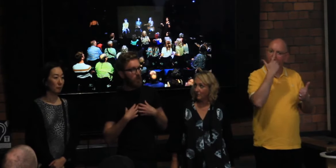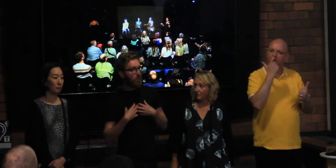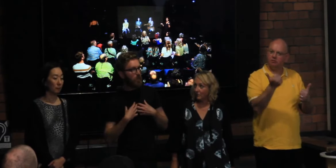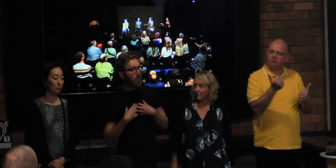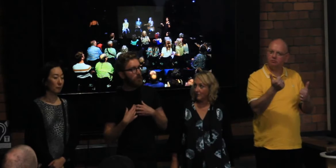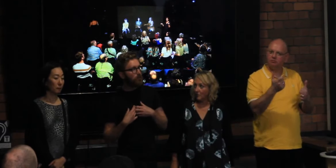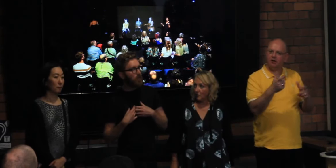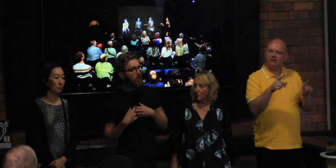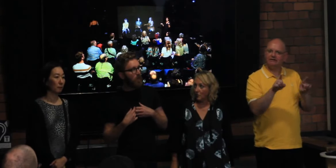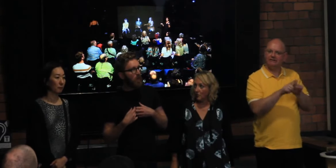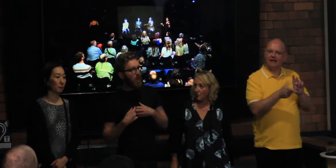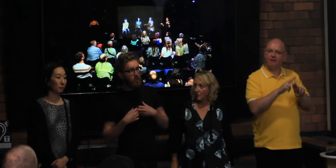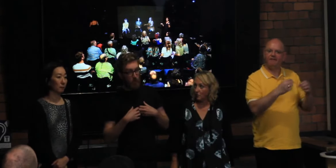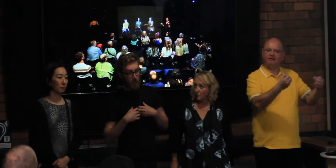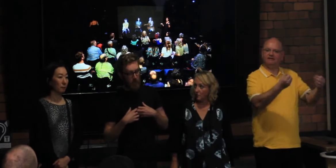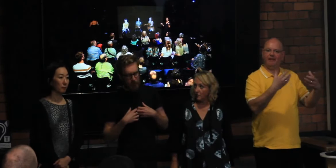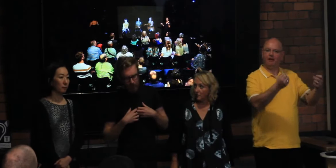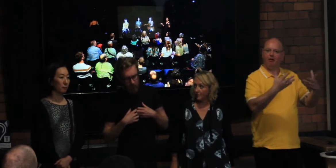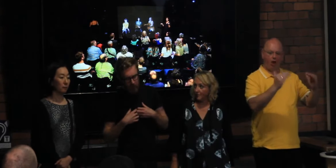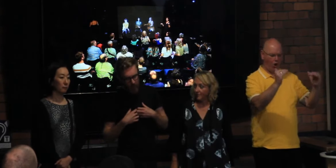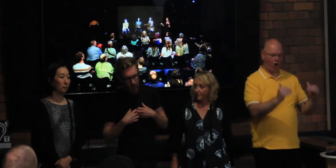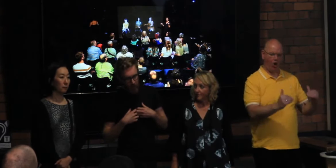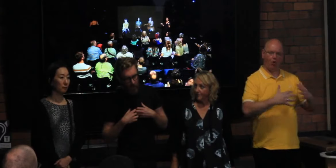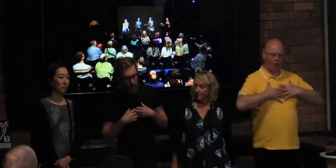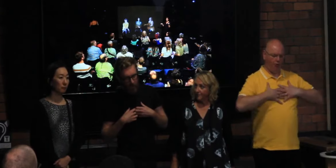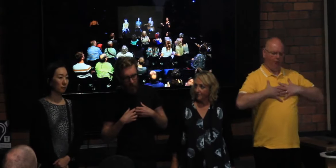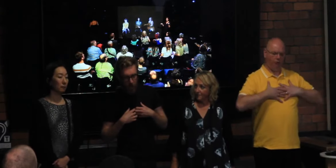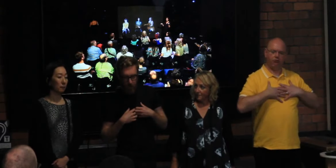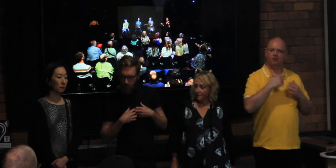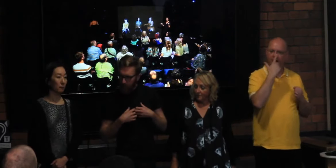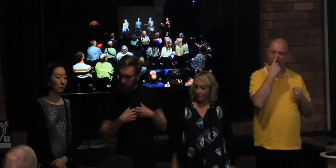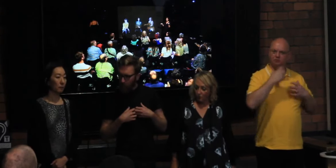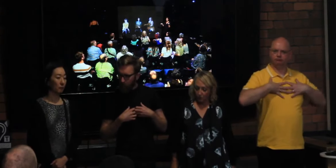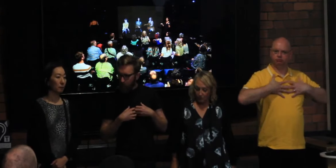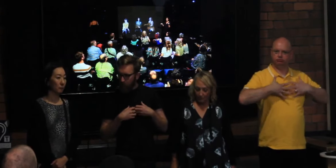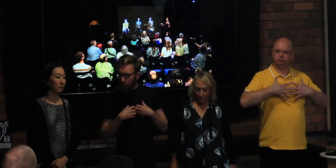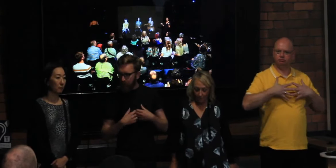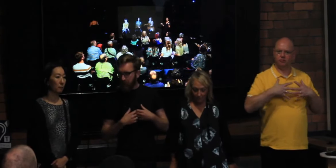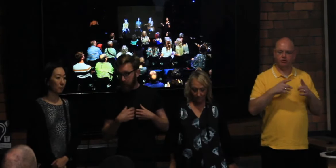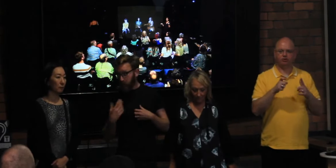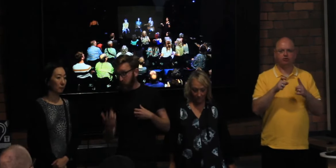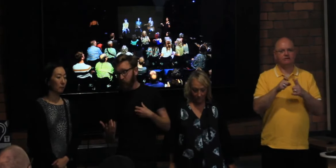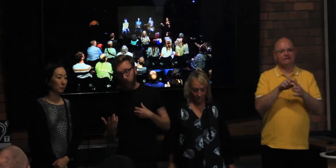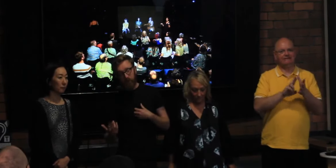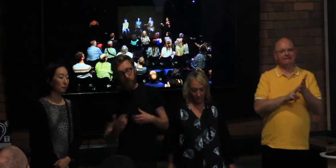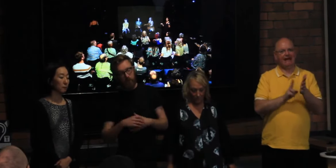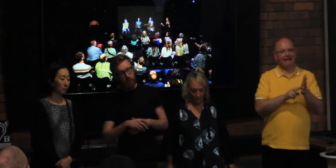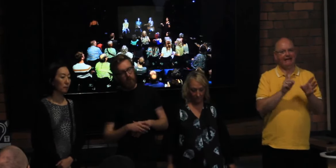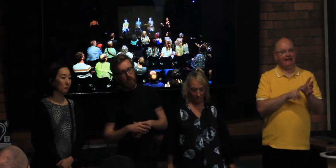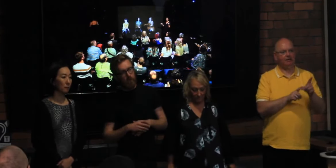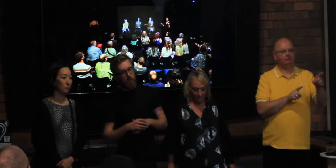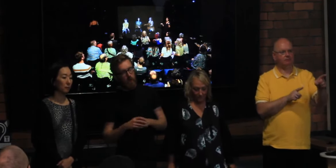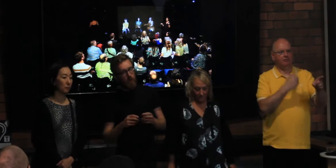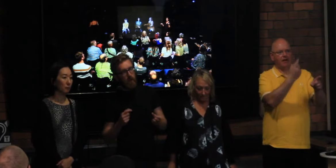out of a sub speaker. So Danny talked in quite some length